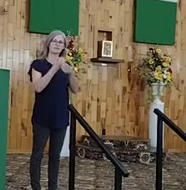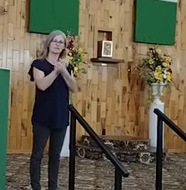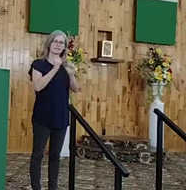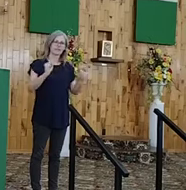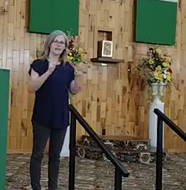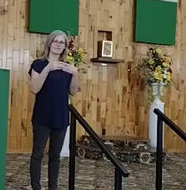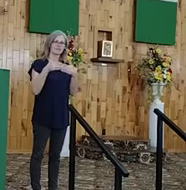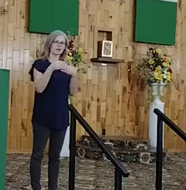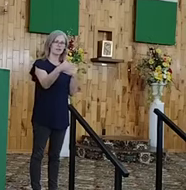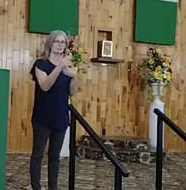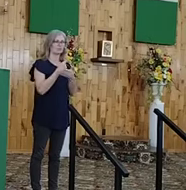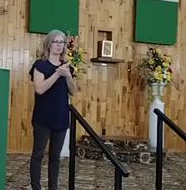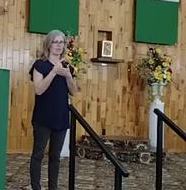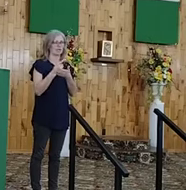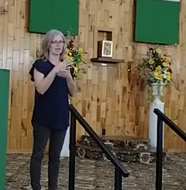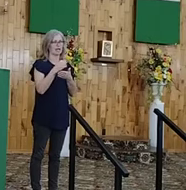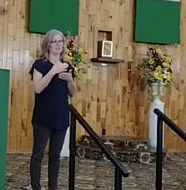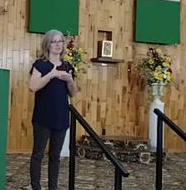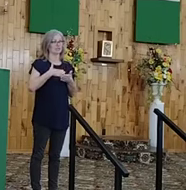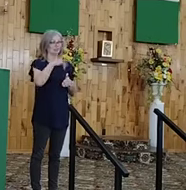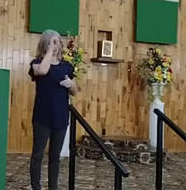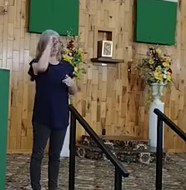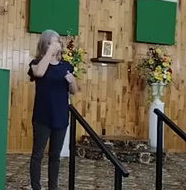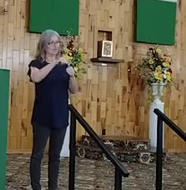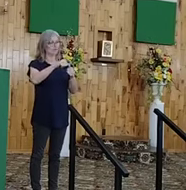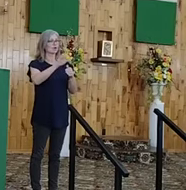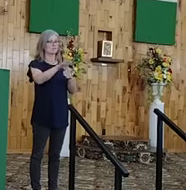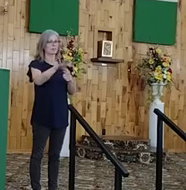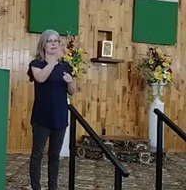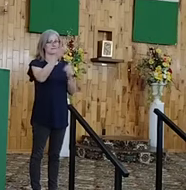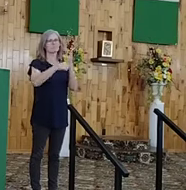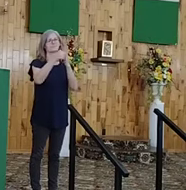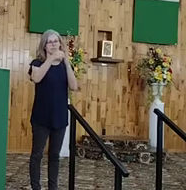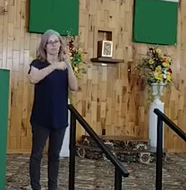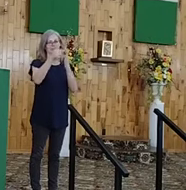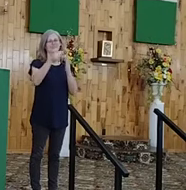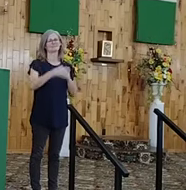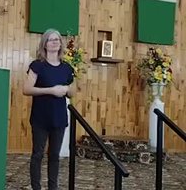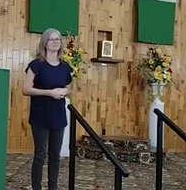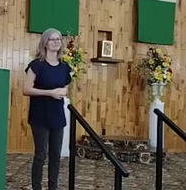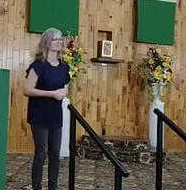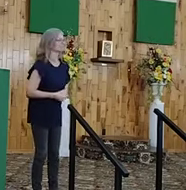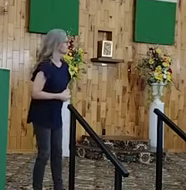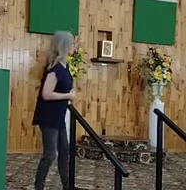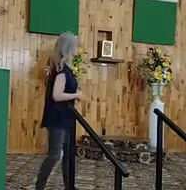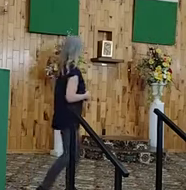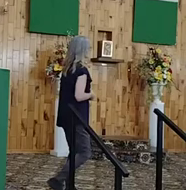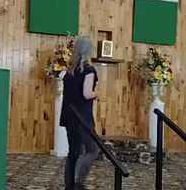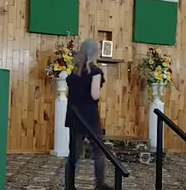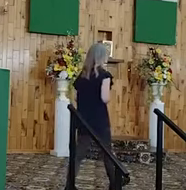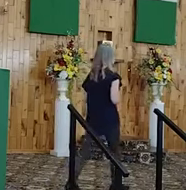safe rest of the week. And please remember to take a copy of our bulletin.